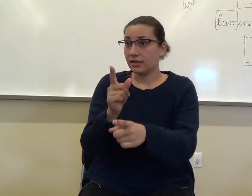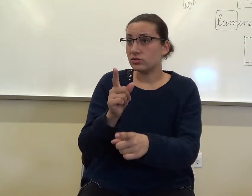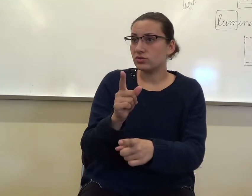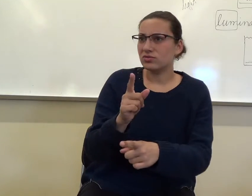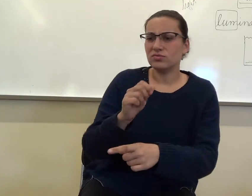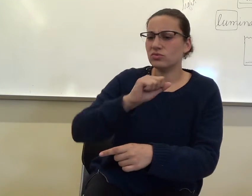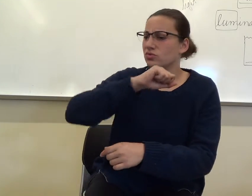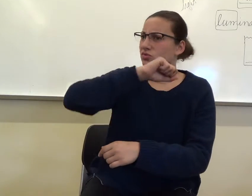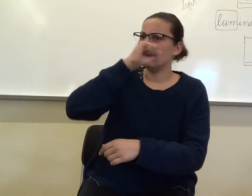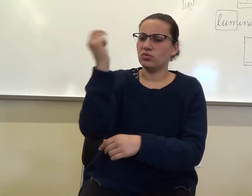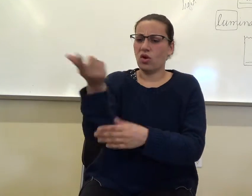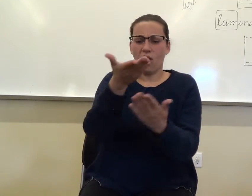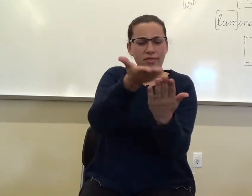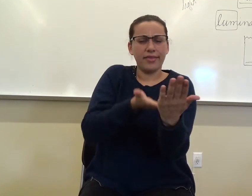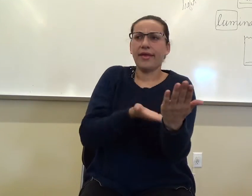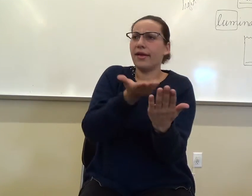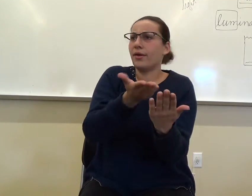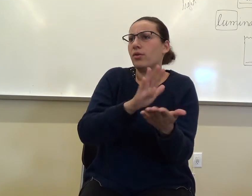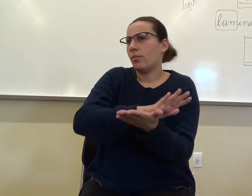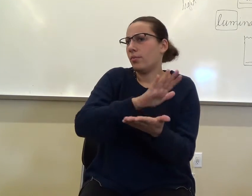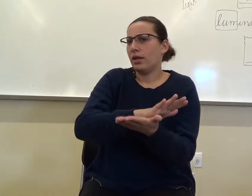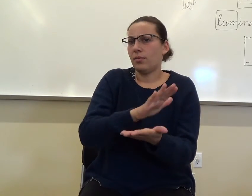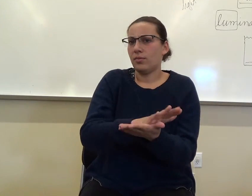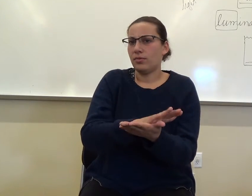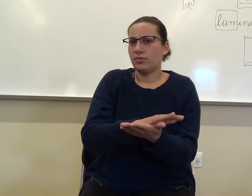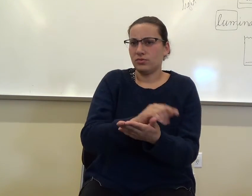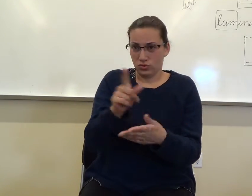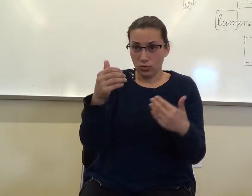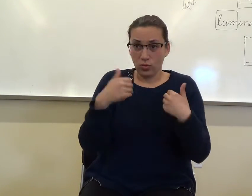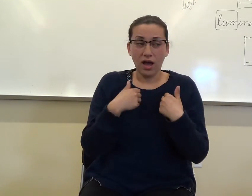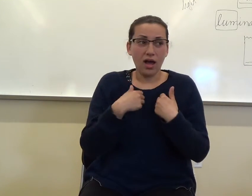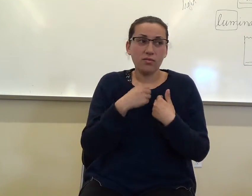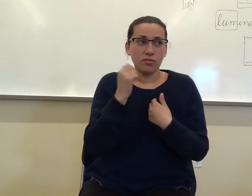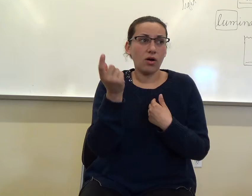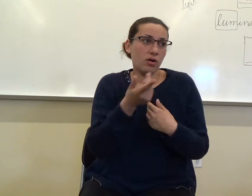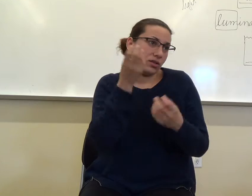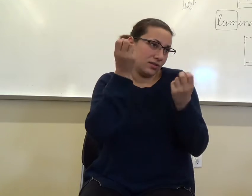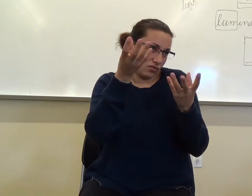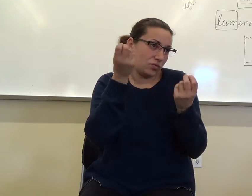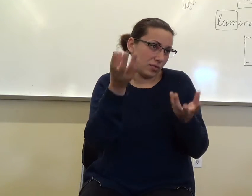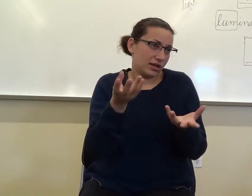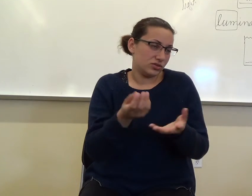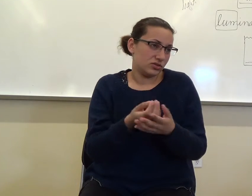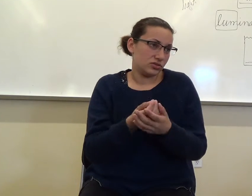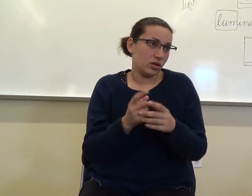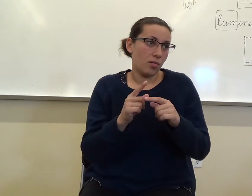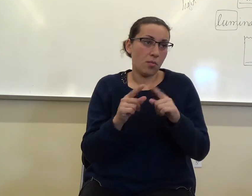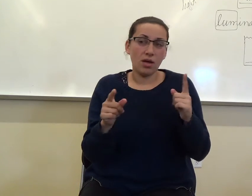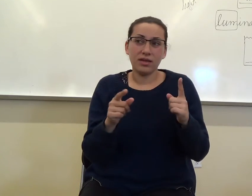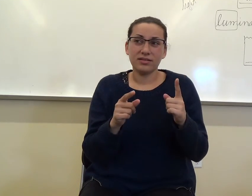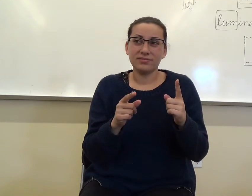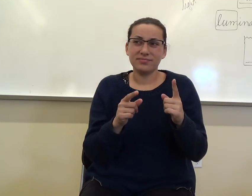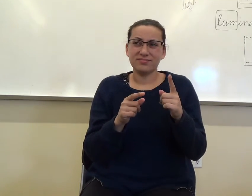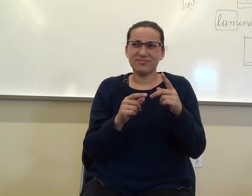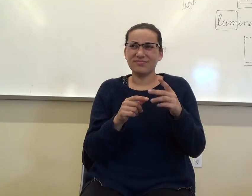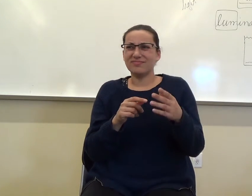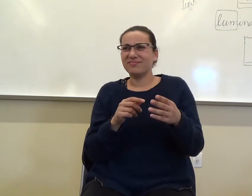here. You have all of this information here. but people are not going back and